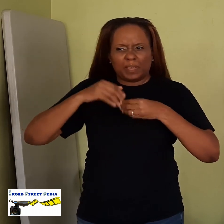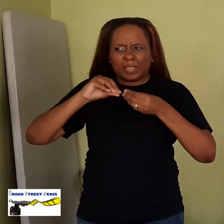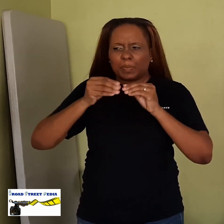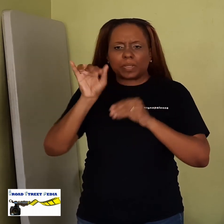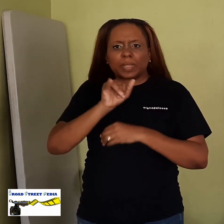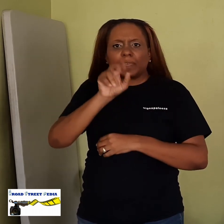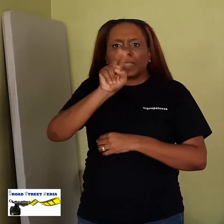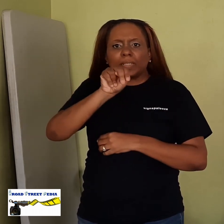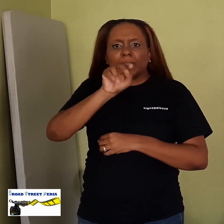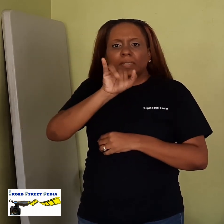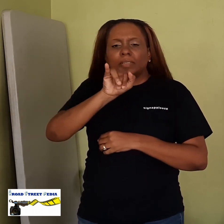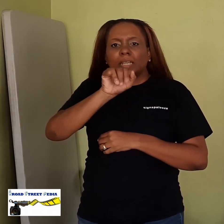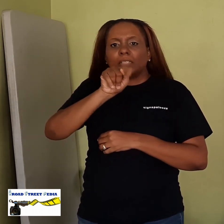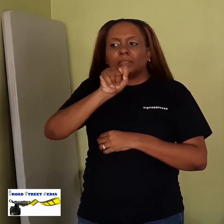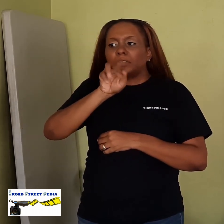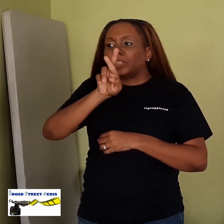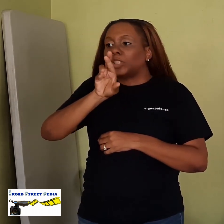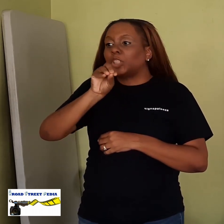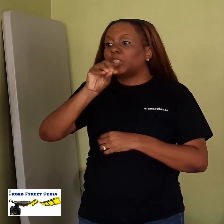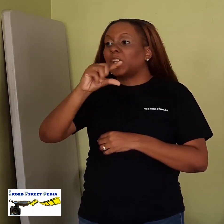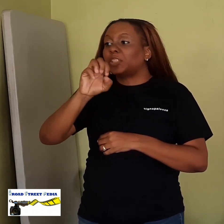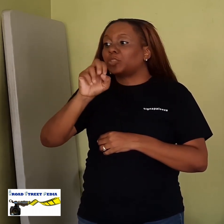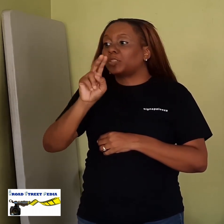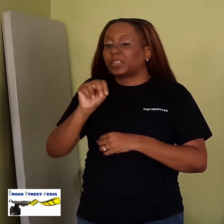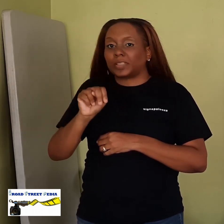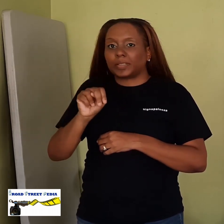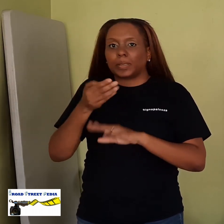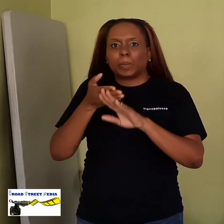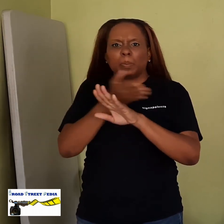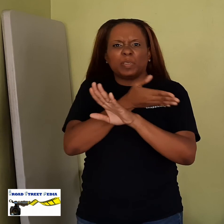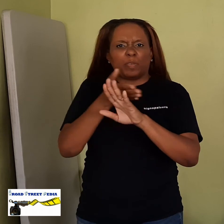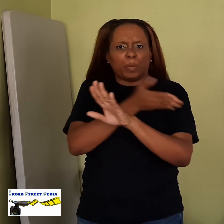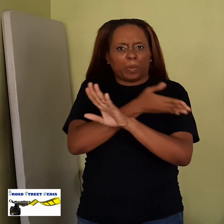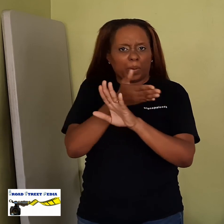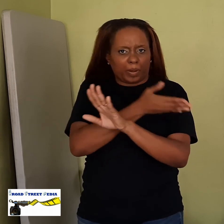you buy a fertilizer that